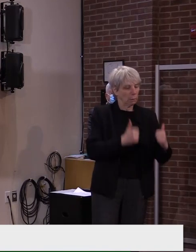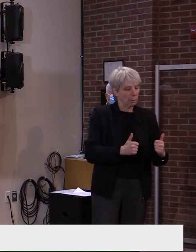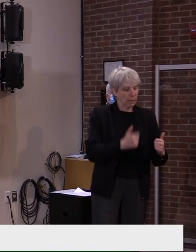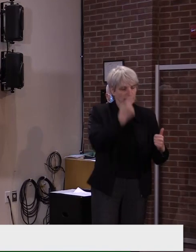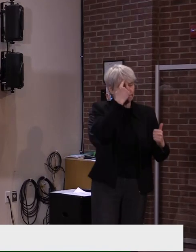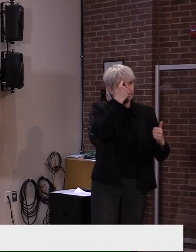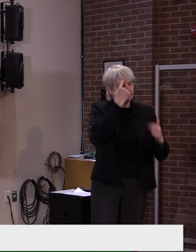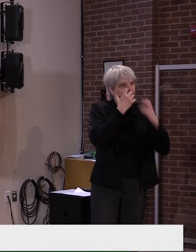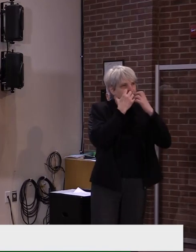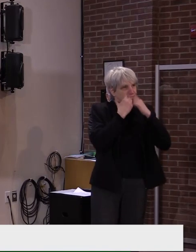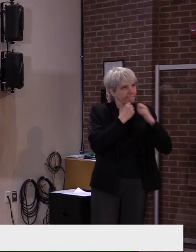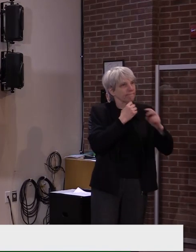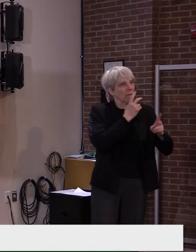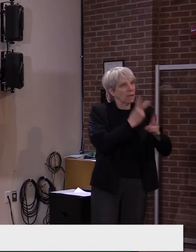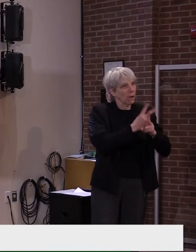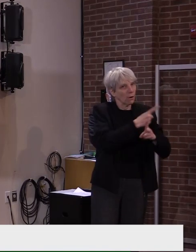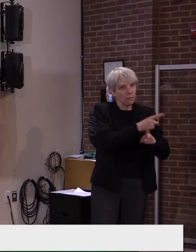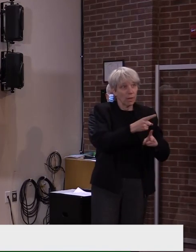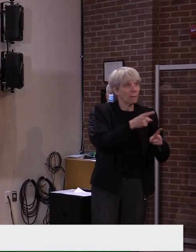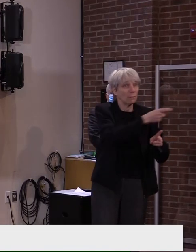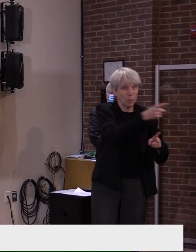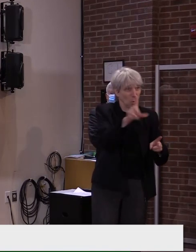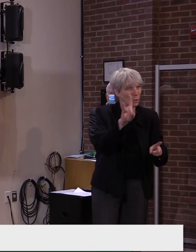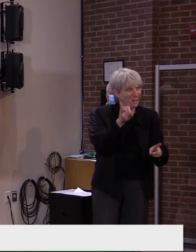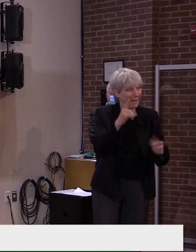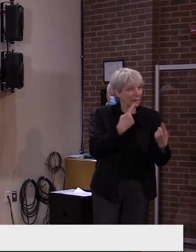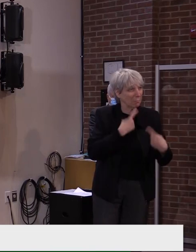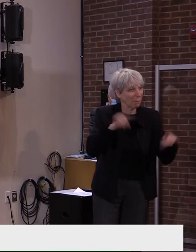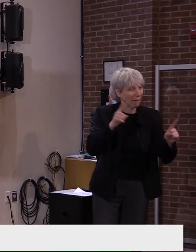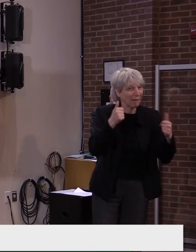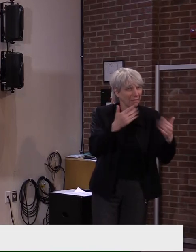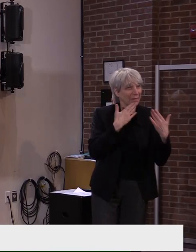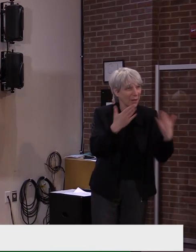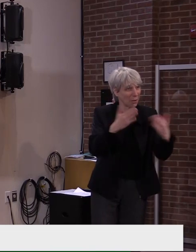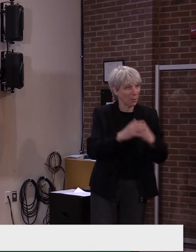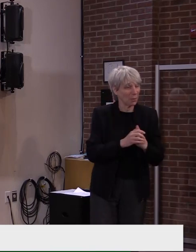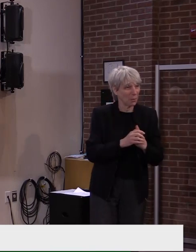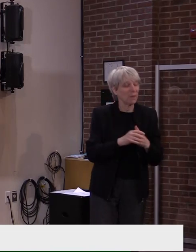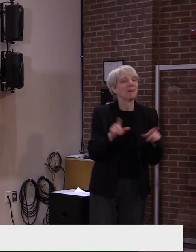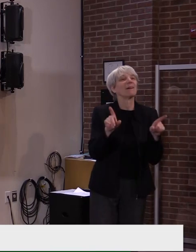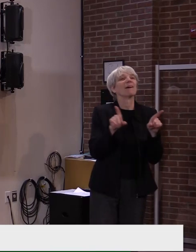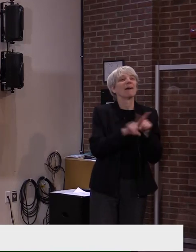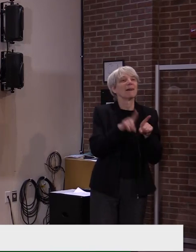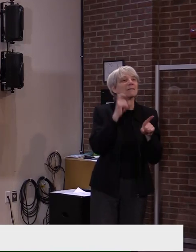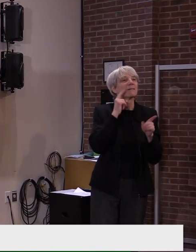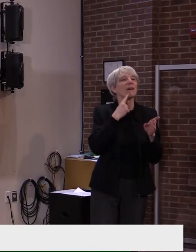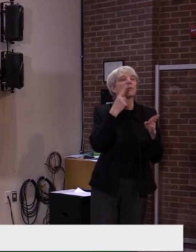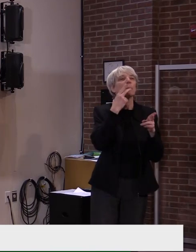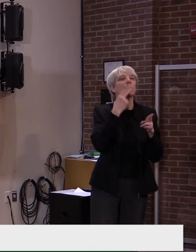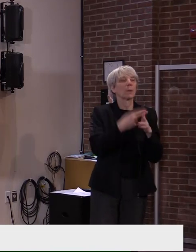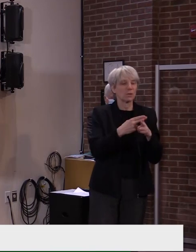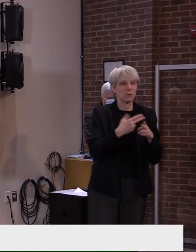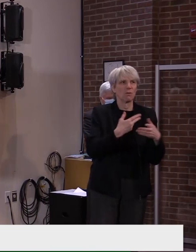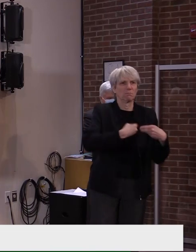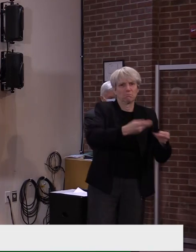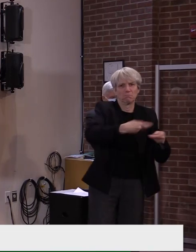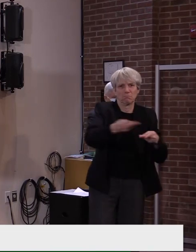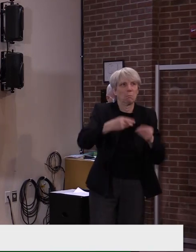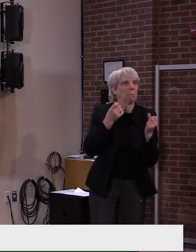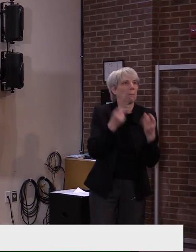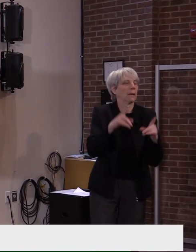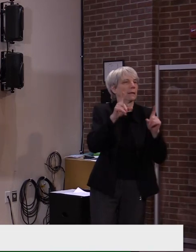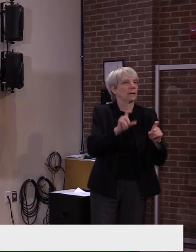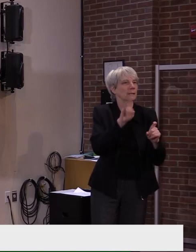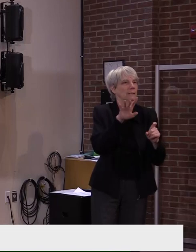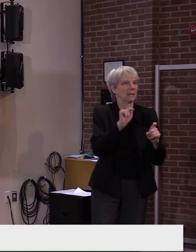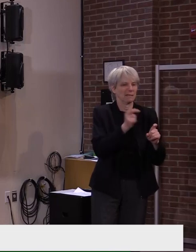As Secretary Smith said, there were thousands of test kits distributed, and more will be available in the lead-up to New Year's. As